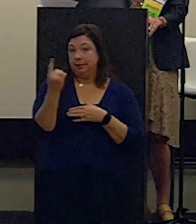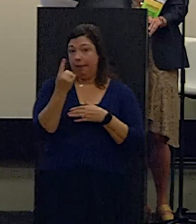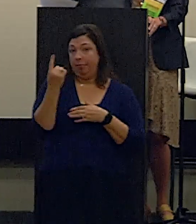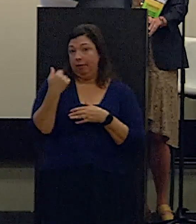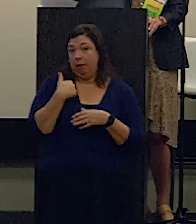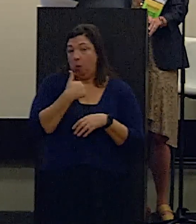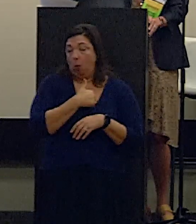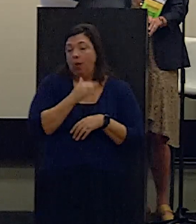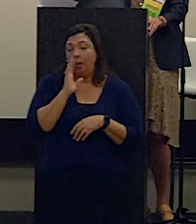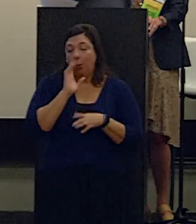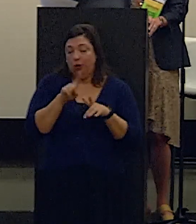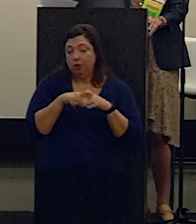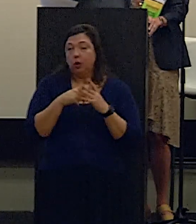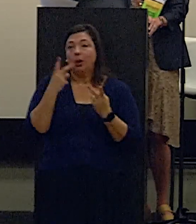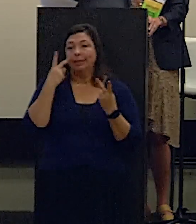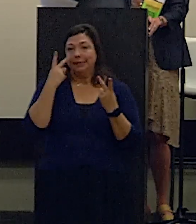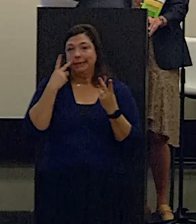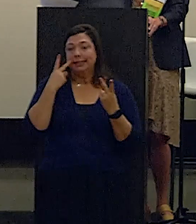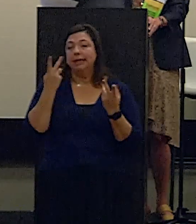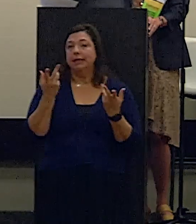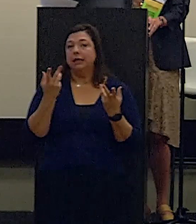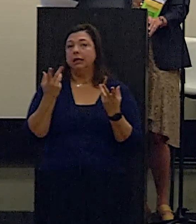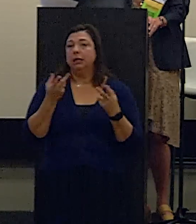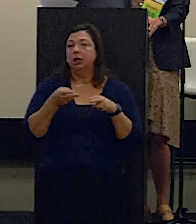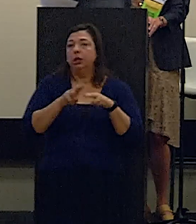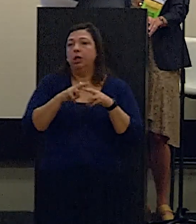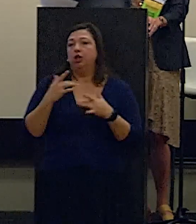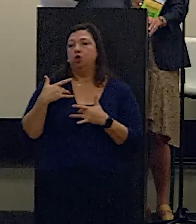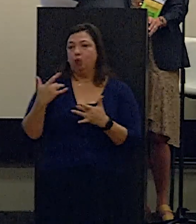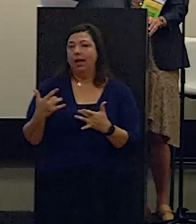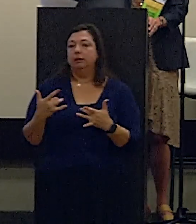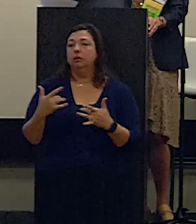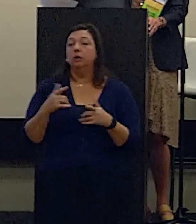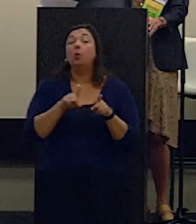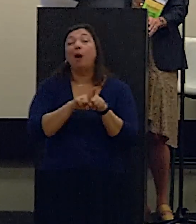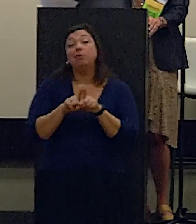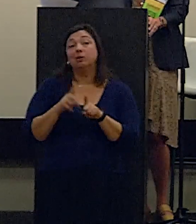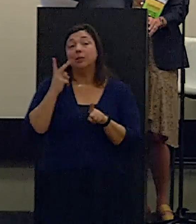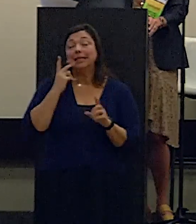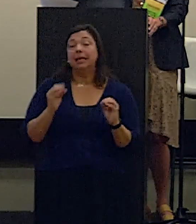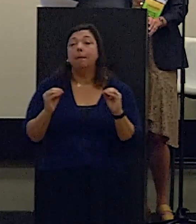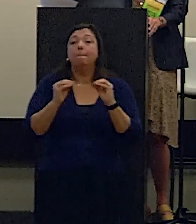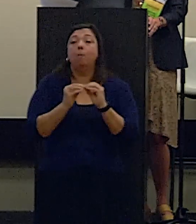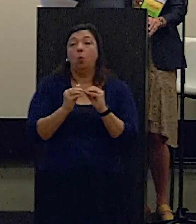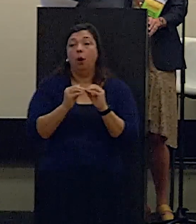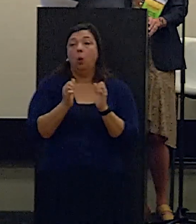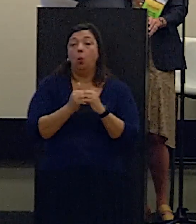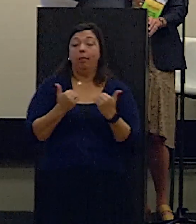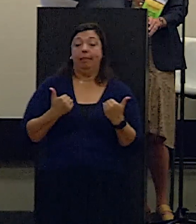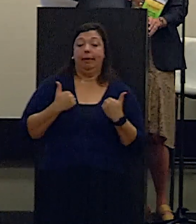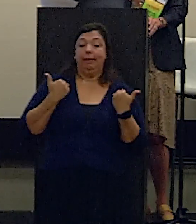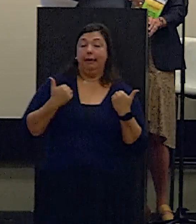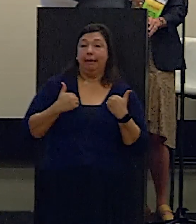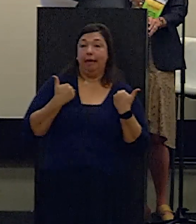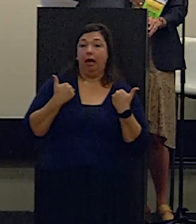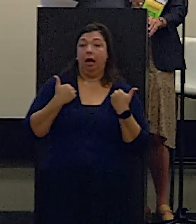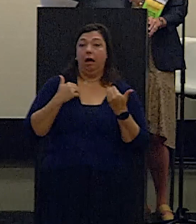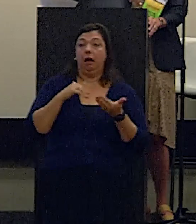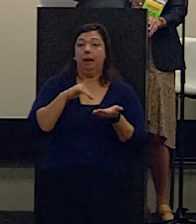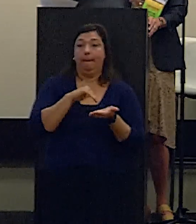that we're going to start to see a trend moving. We're also seeing more of our young